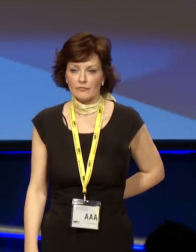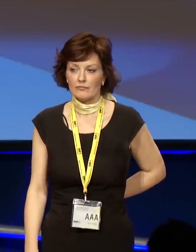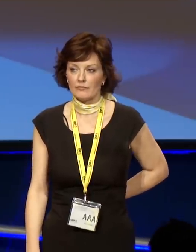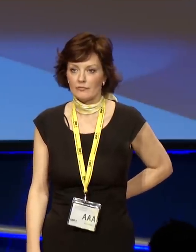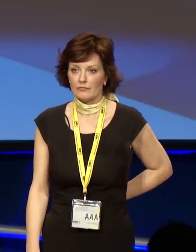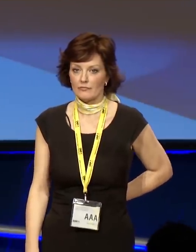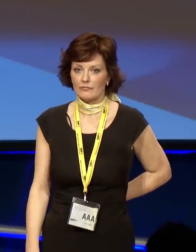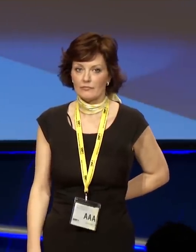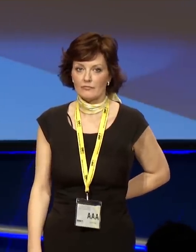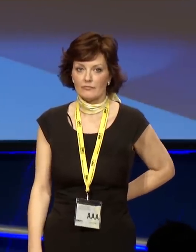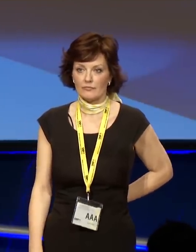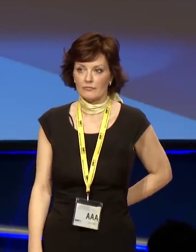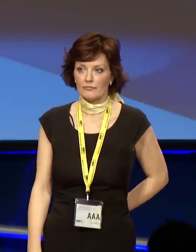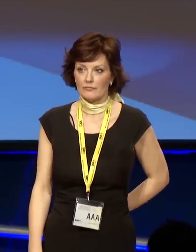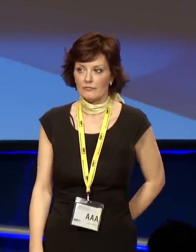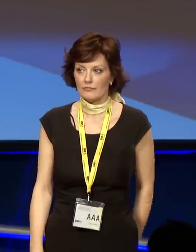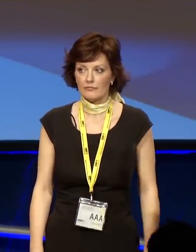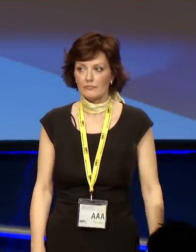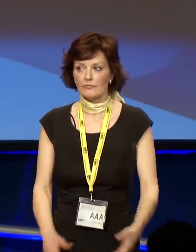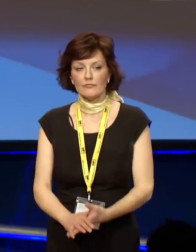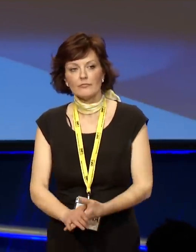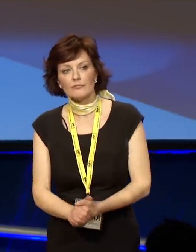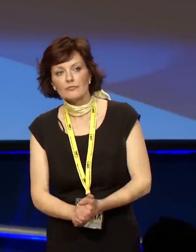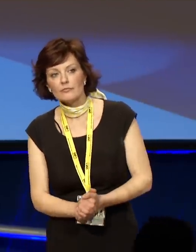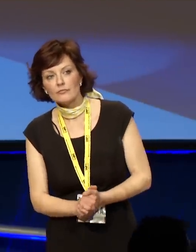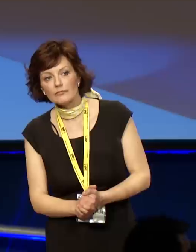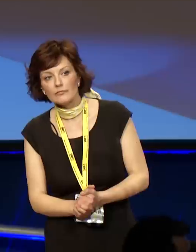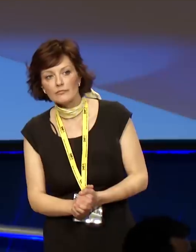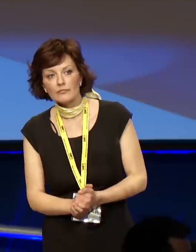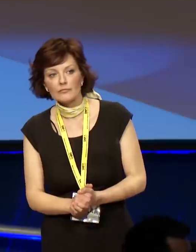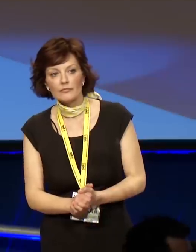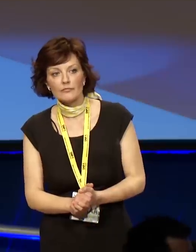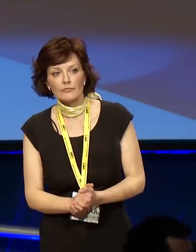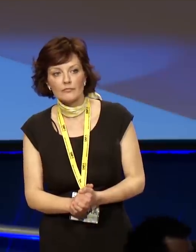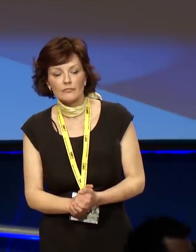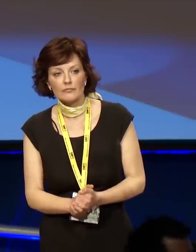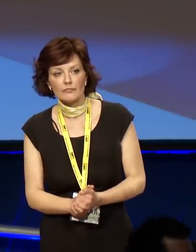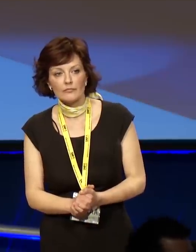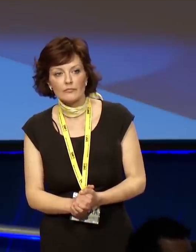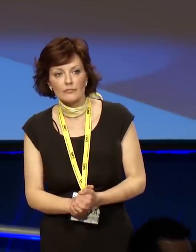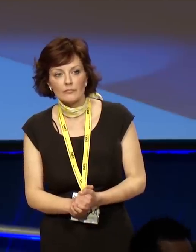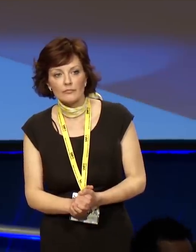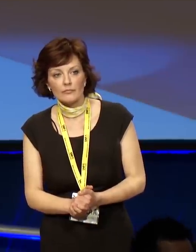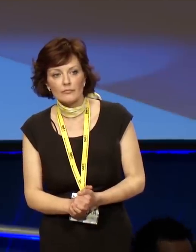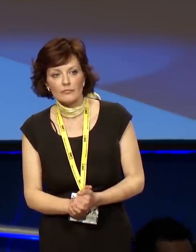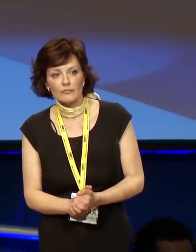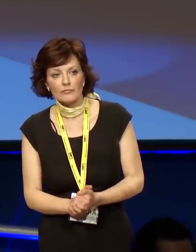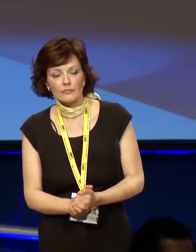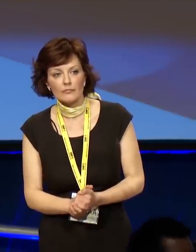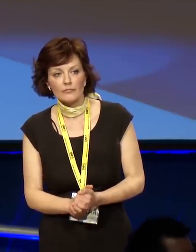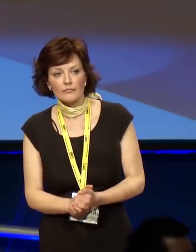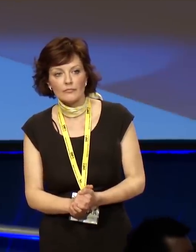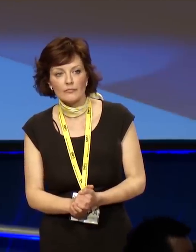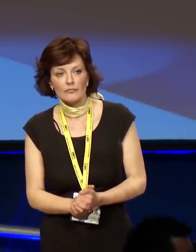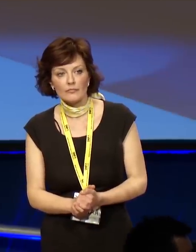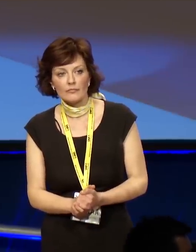lady and that there. Okay. Thank you. I have not yet had the chance and privilege to enjoy